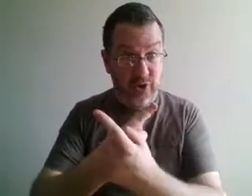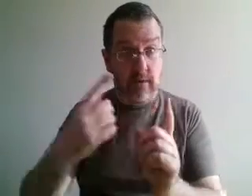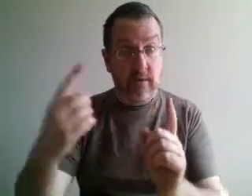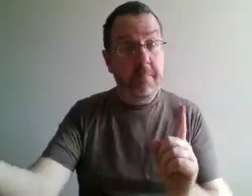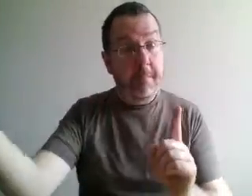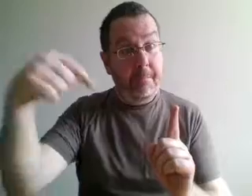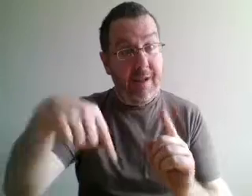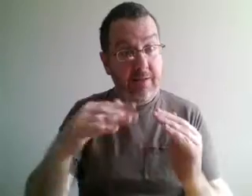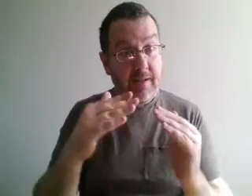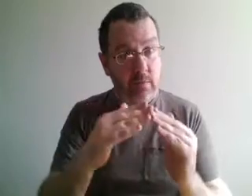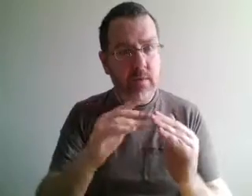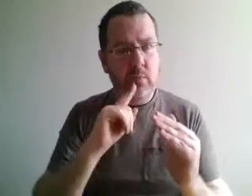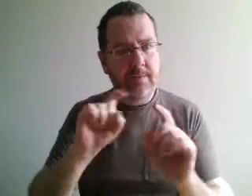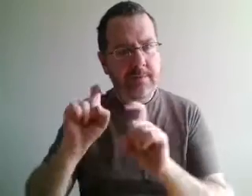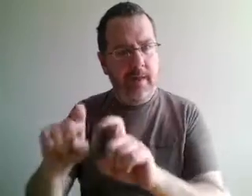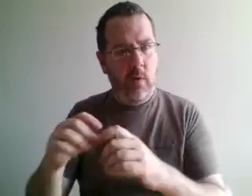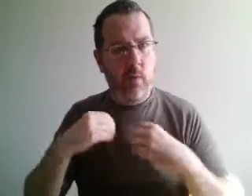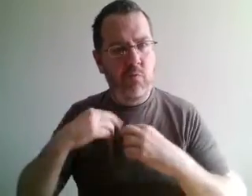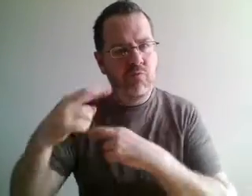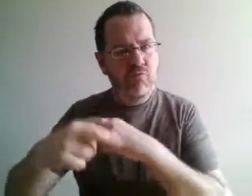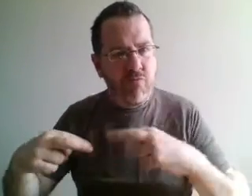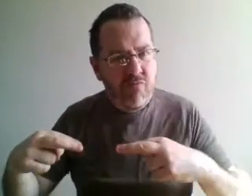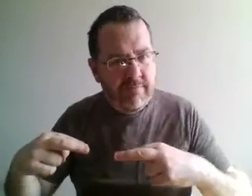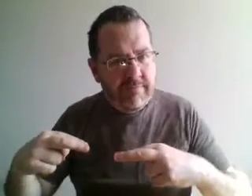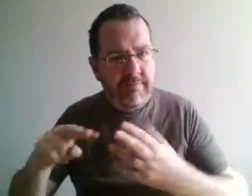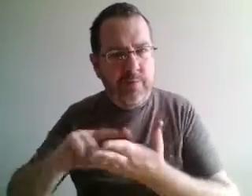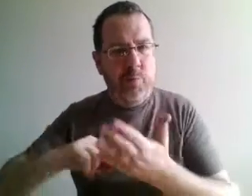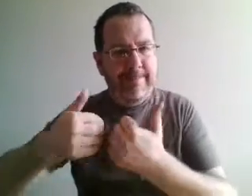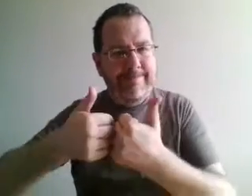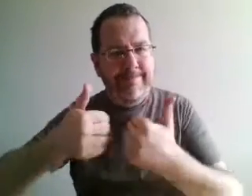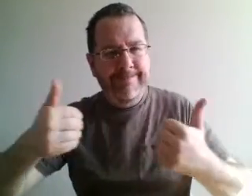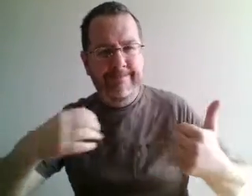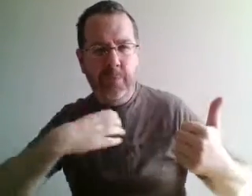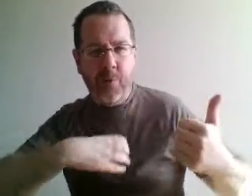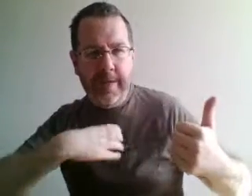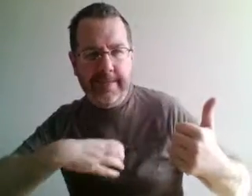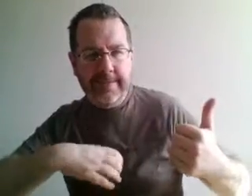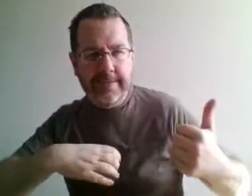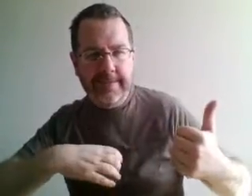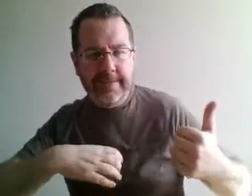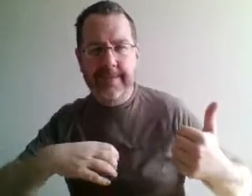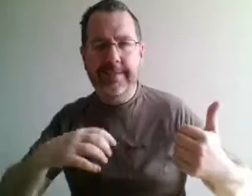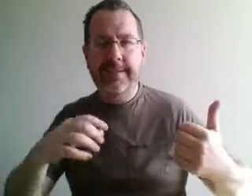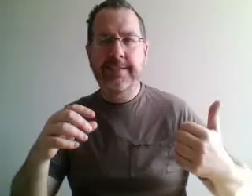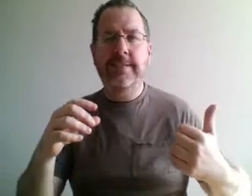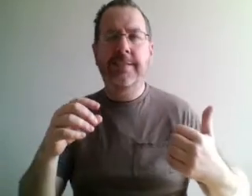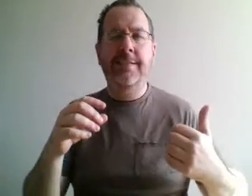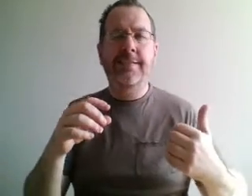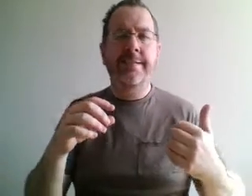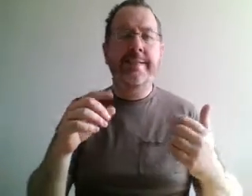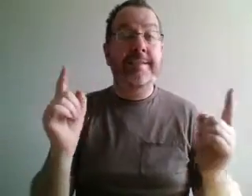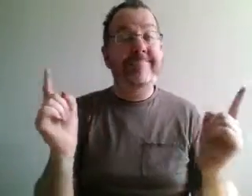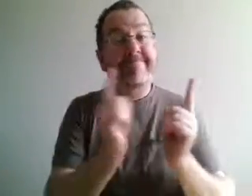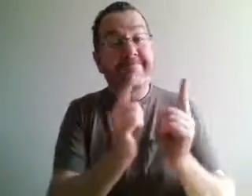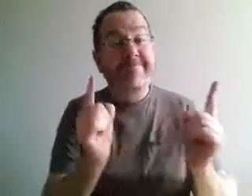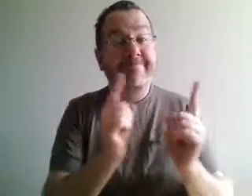toilet facilities and is able to socially restrict her interaction with her mother, who's this